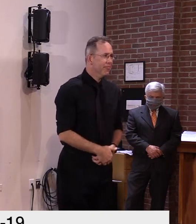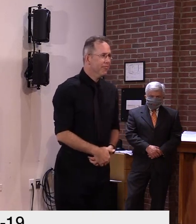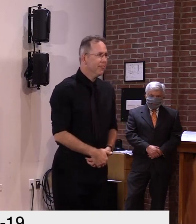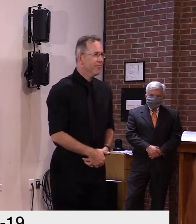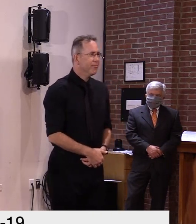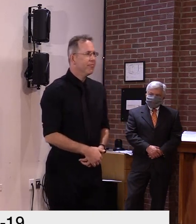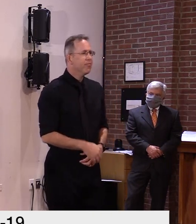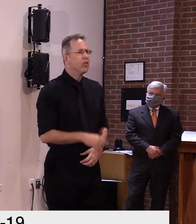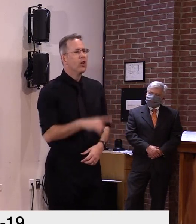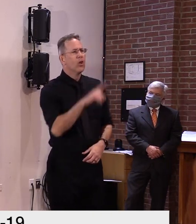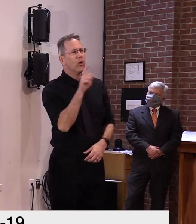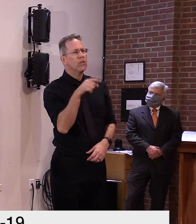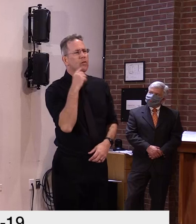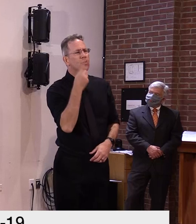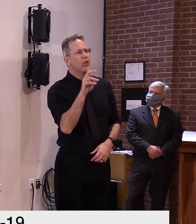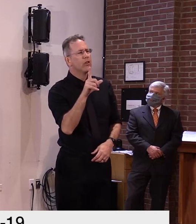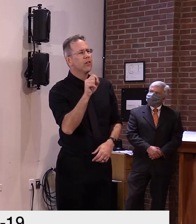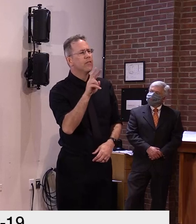Go ahead, Aaron.